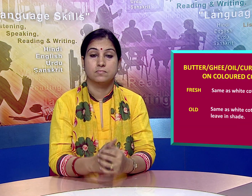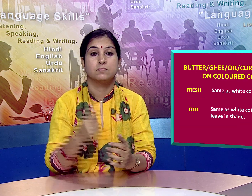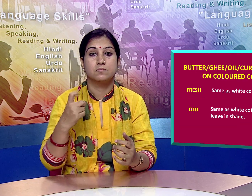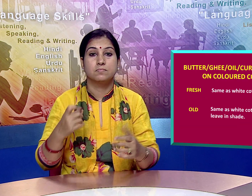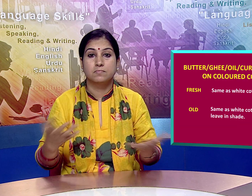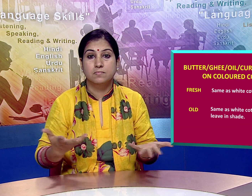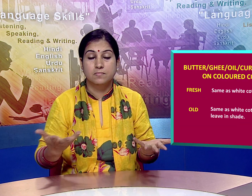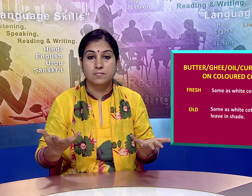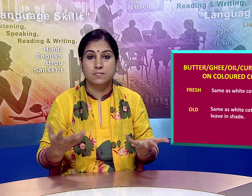except